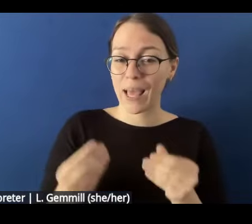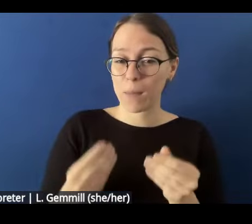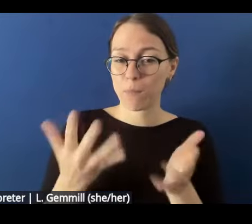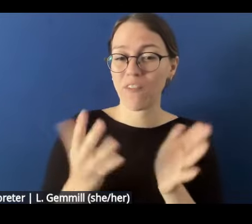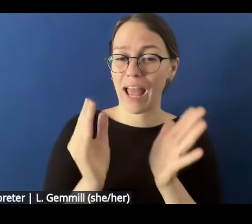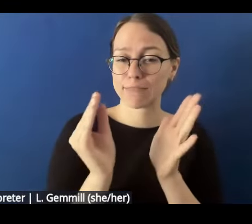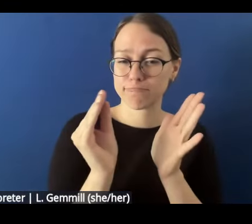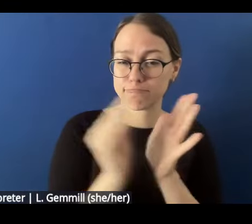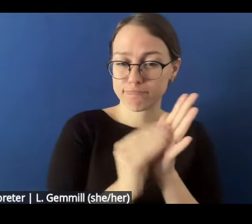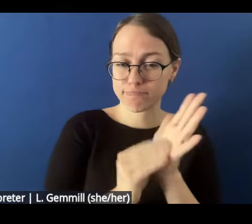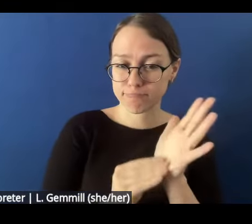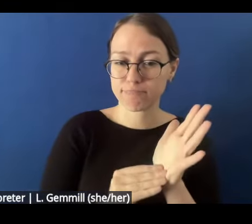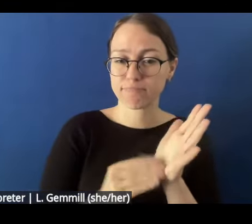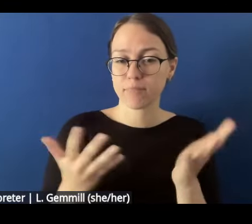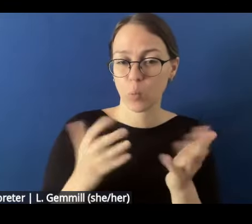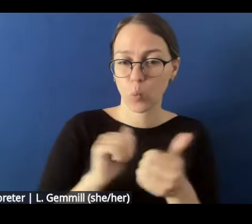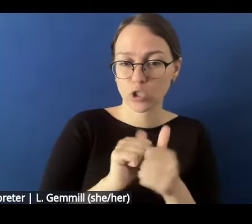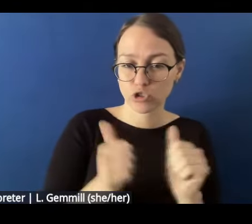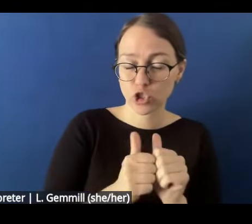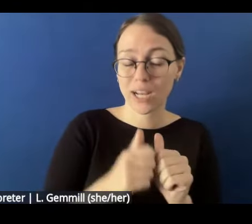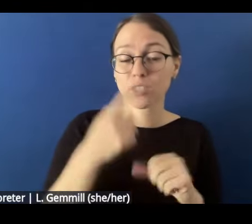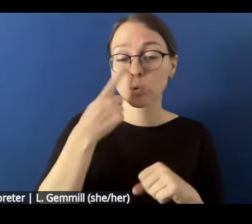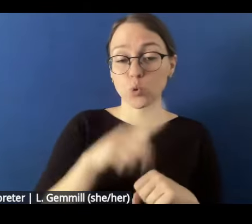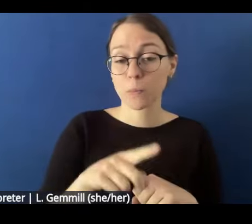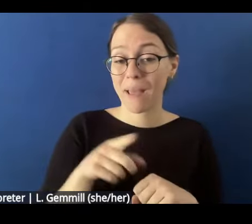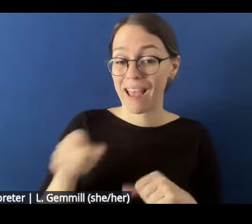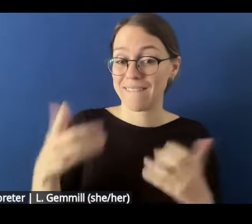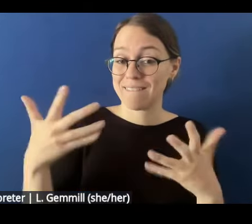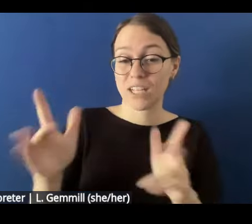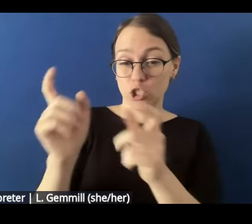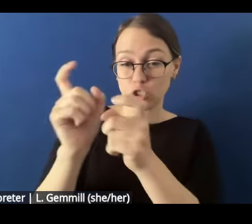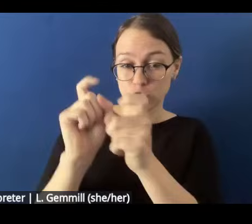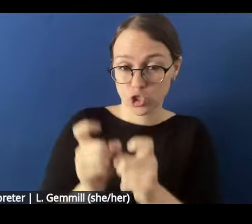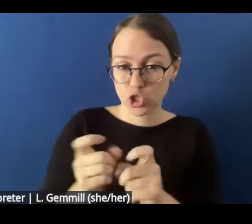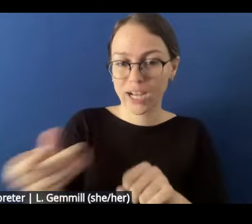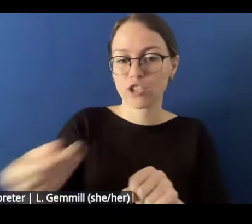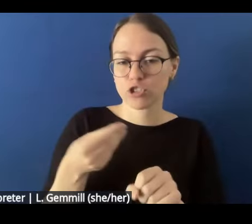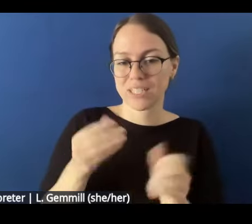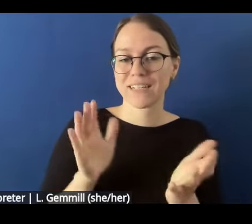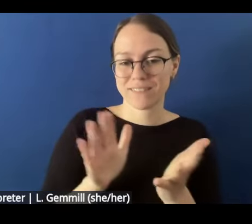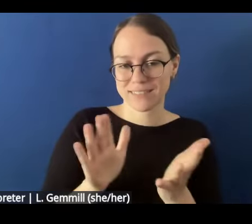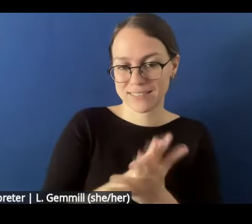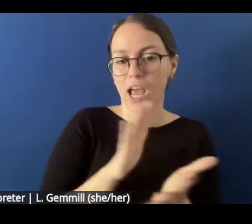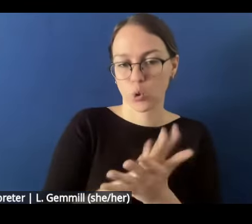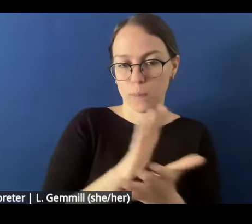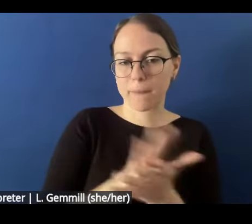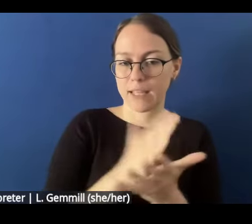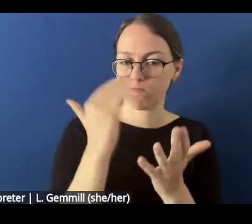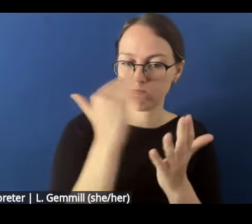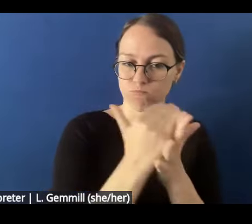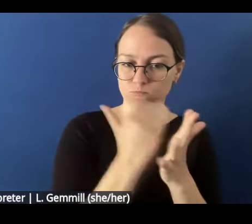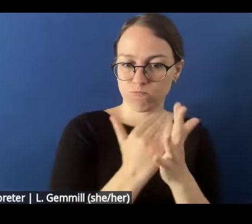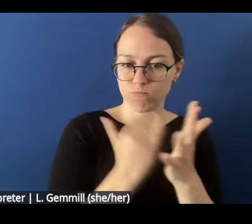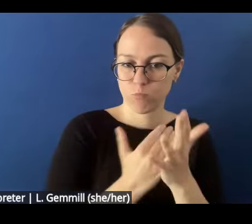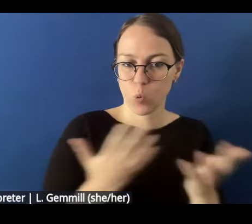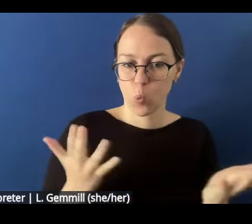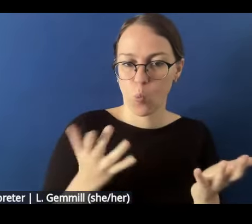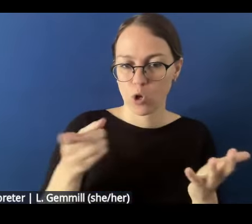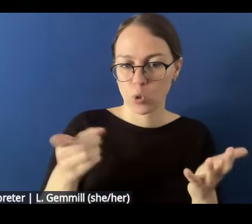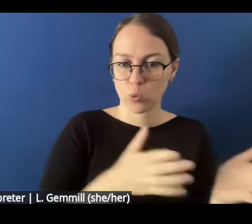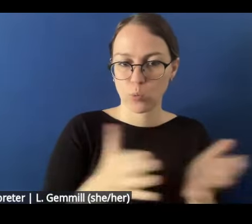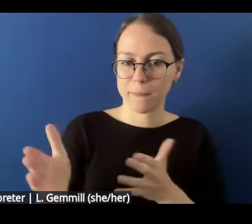changes that you've made? That might be the easier way, yeah, for us to say like add it on page 8, like you do that? kind of say this is what